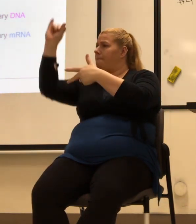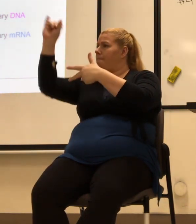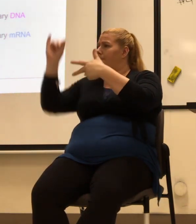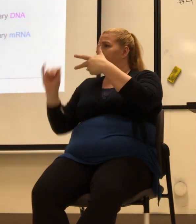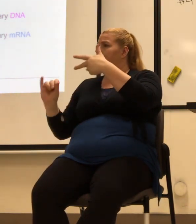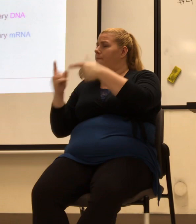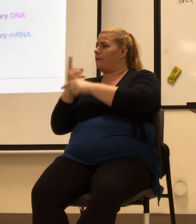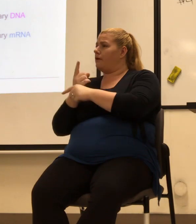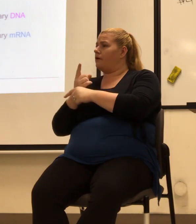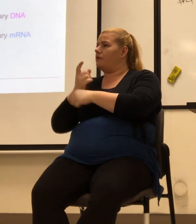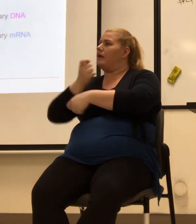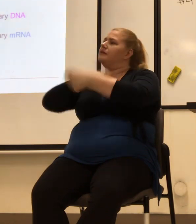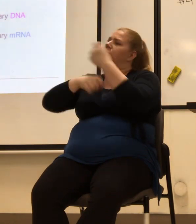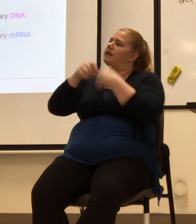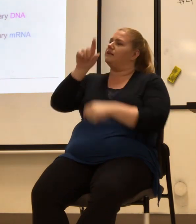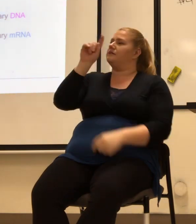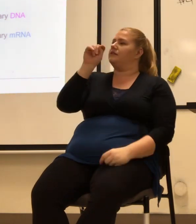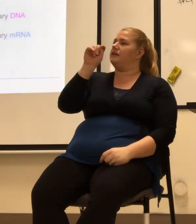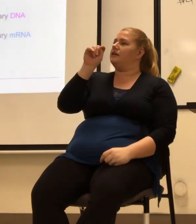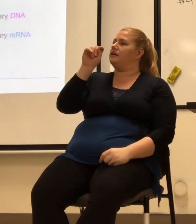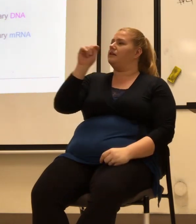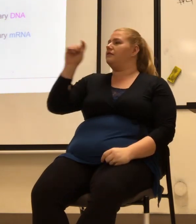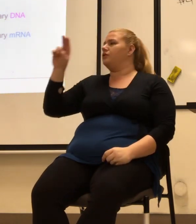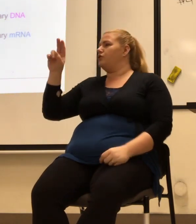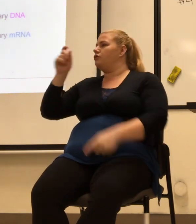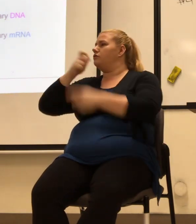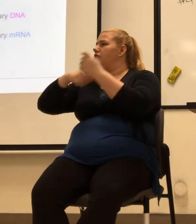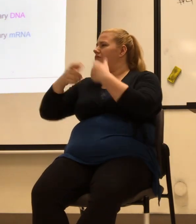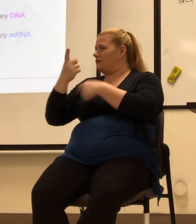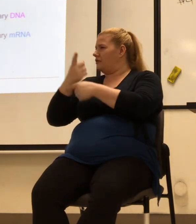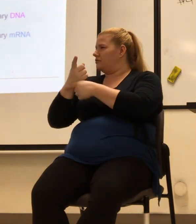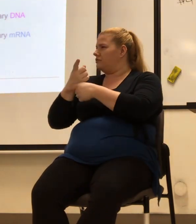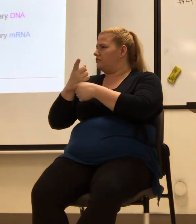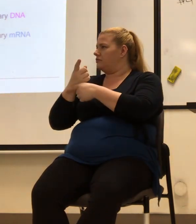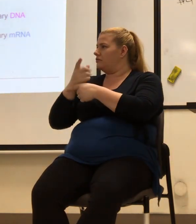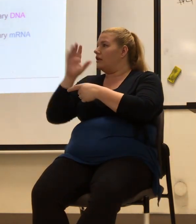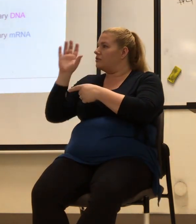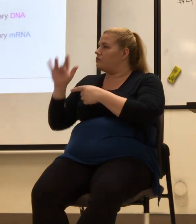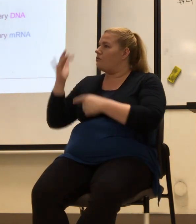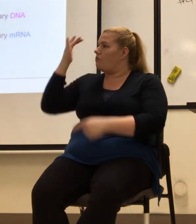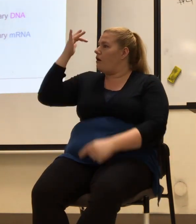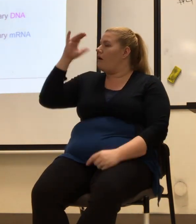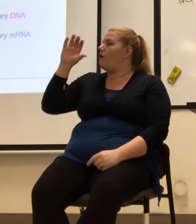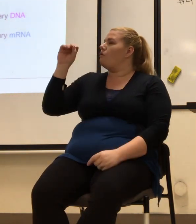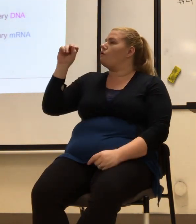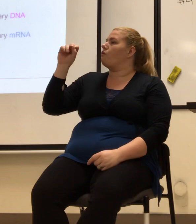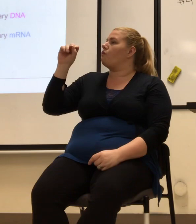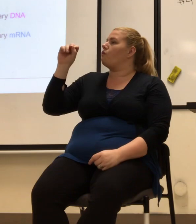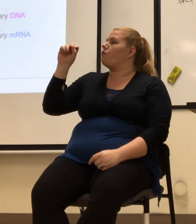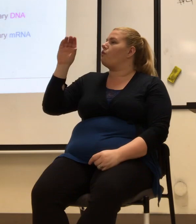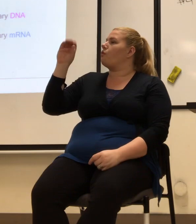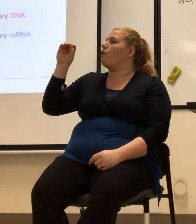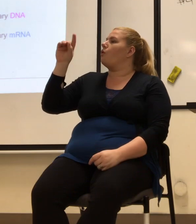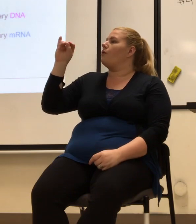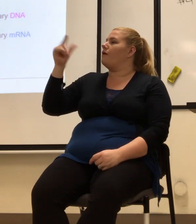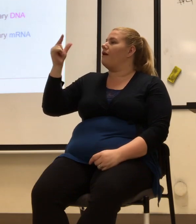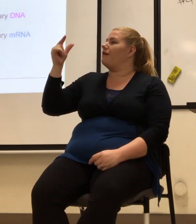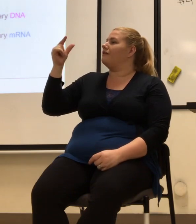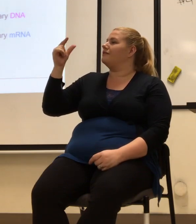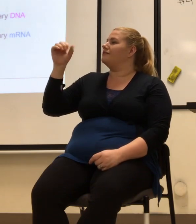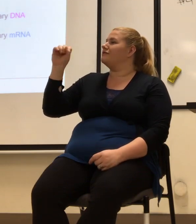Except for instead of T, you got U. That's why the coding strand is the coding